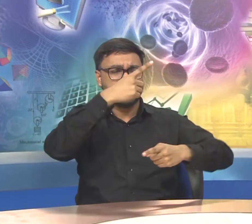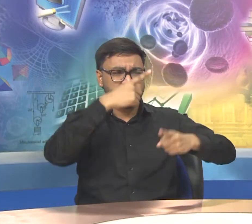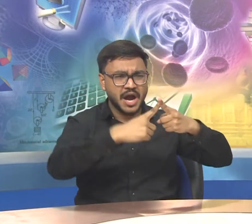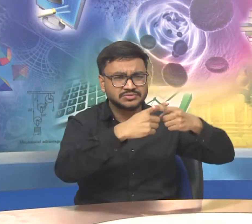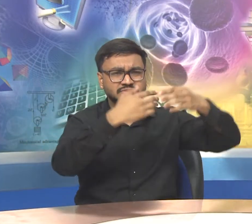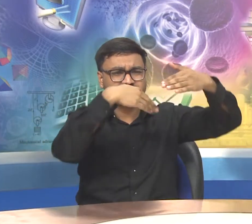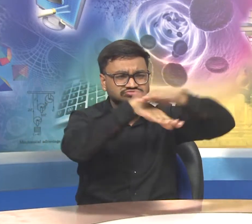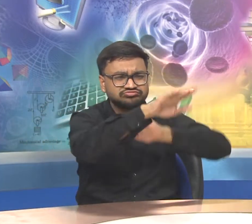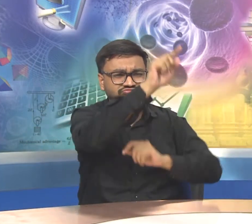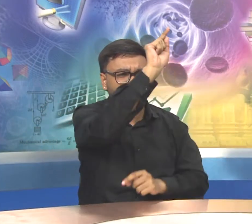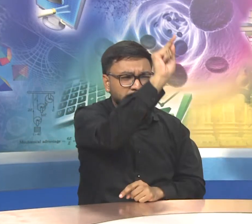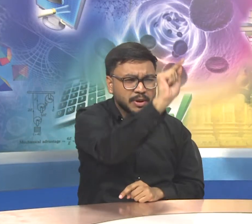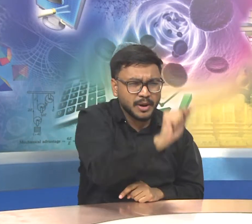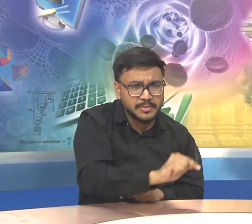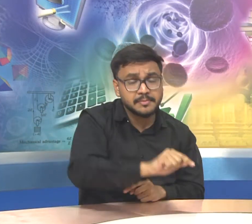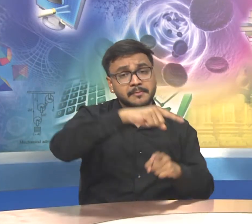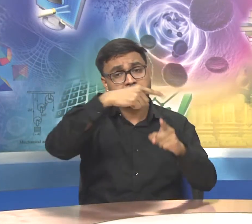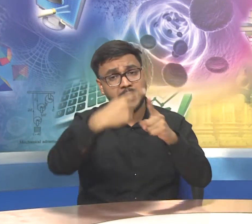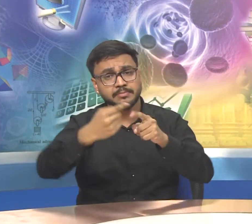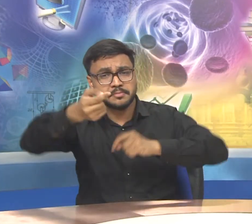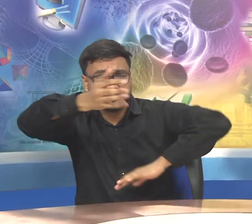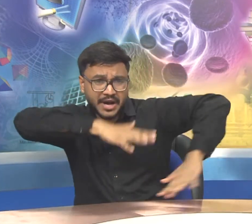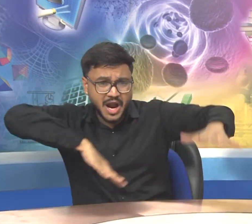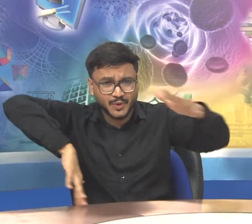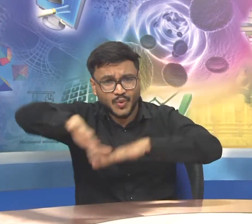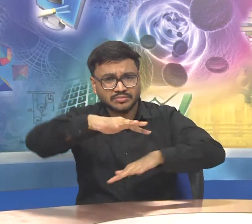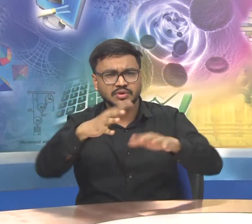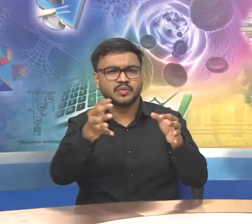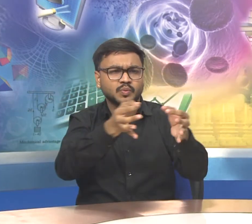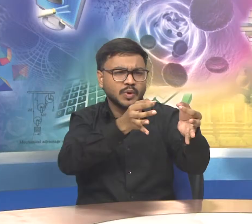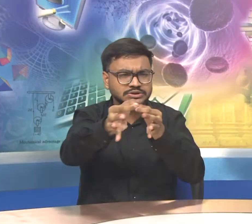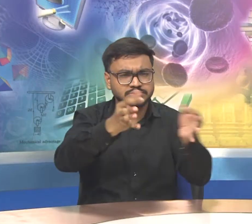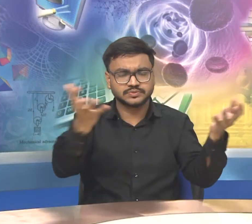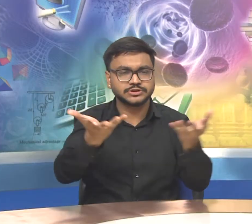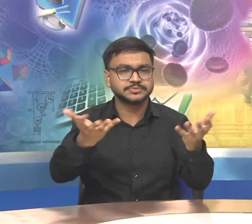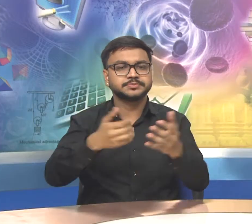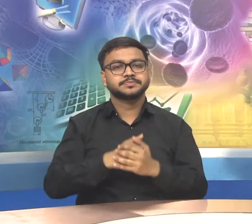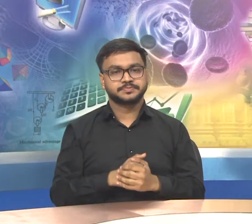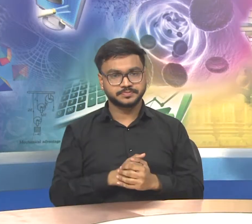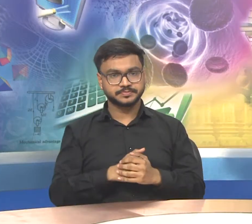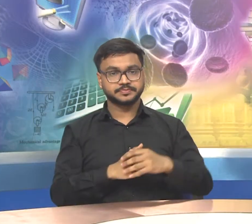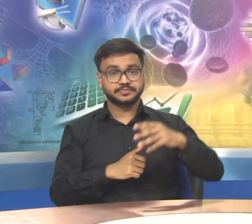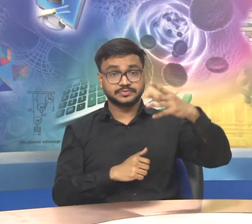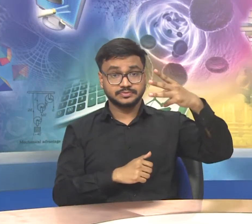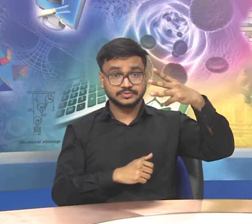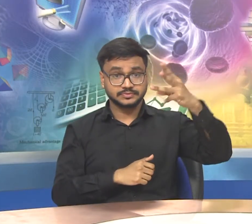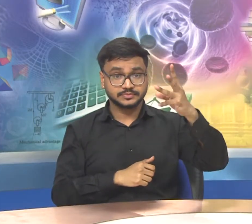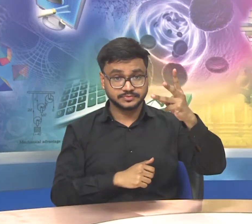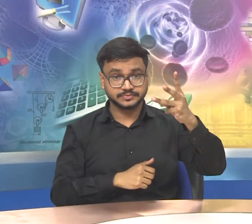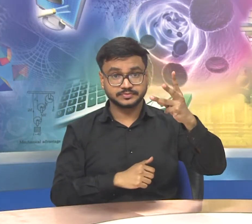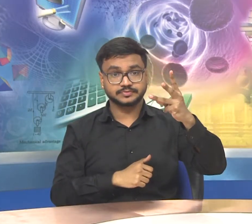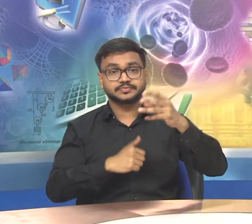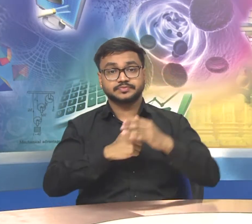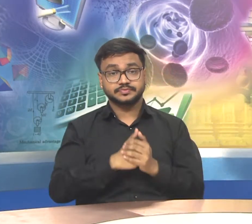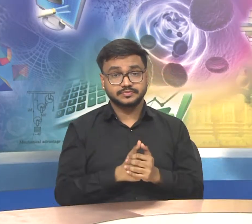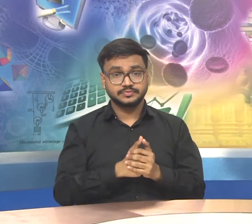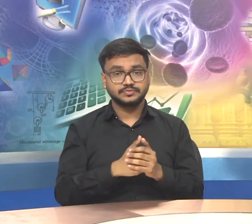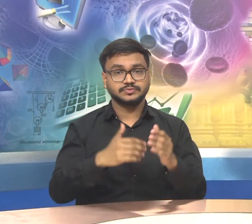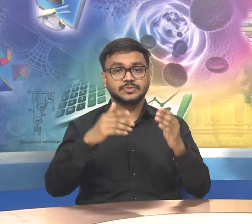system. They can describe the composition and organization of the Supreme Court